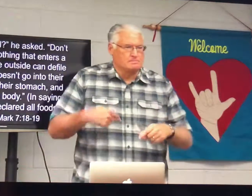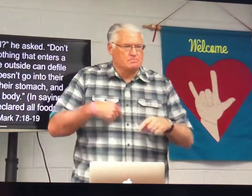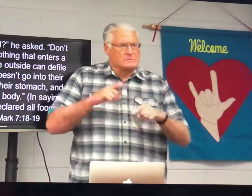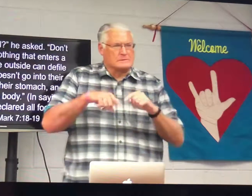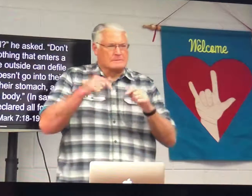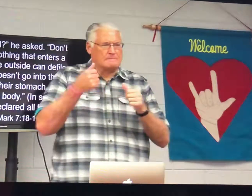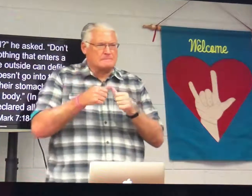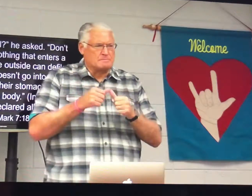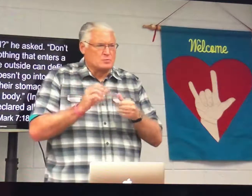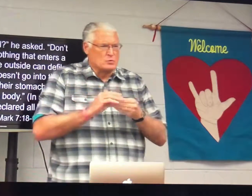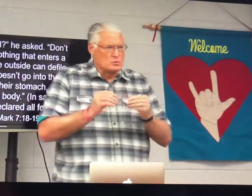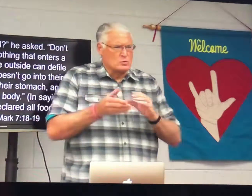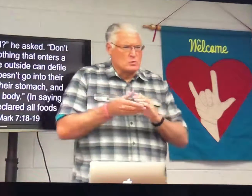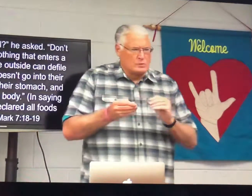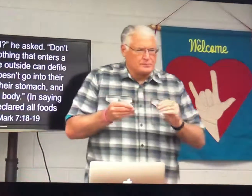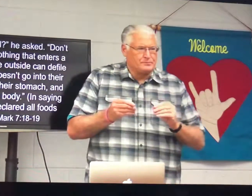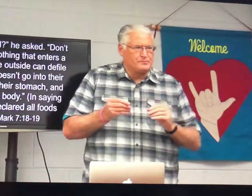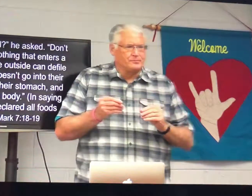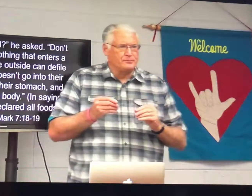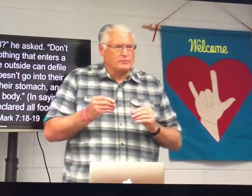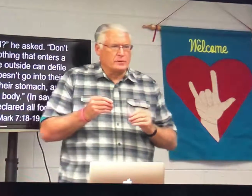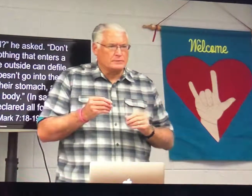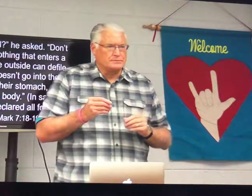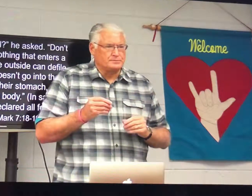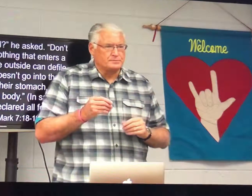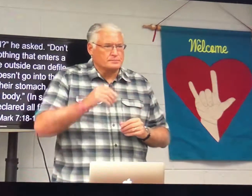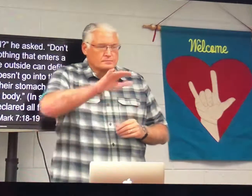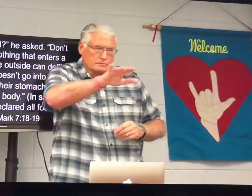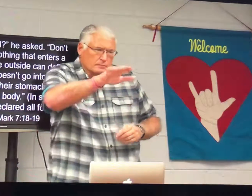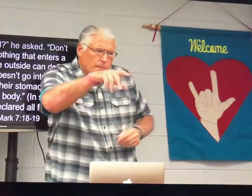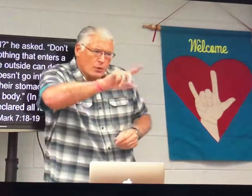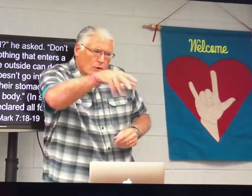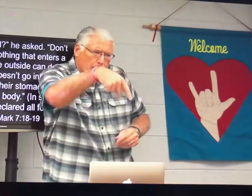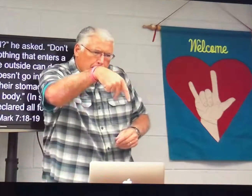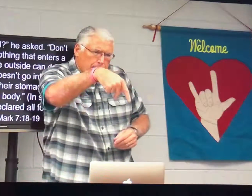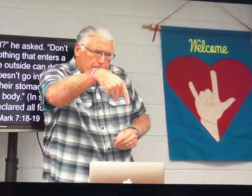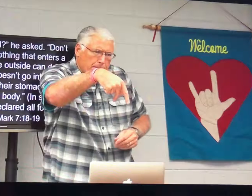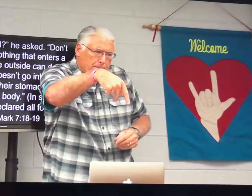see guys miss it in two planes. They're over the top of it, and they're way out in front of it.